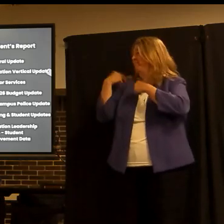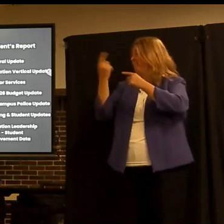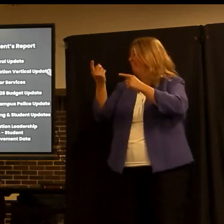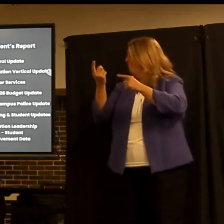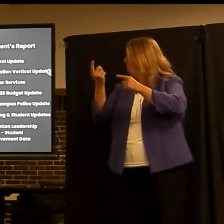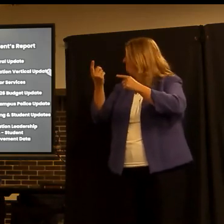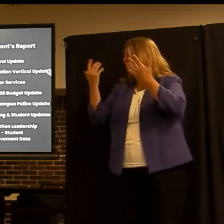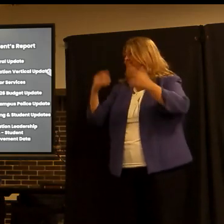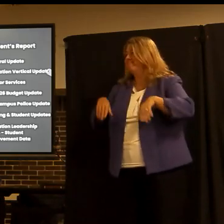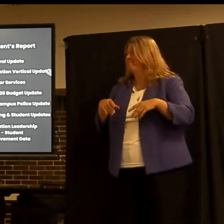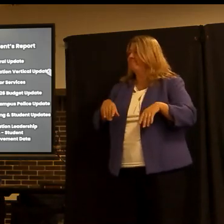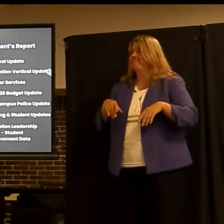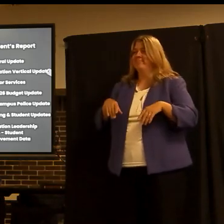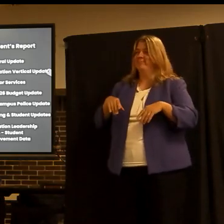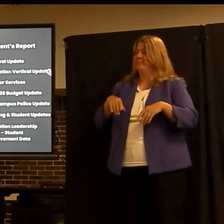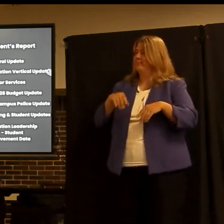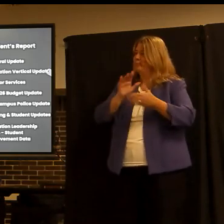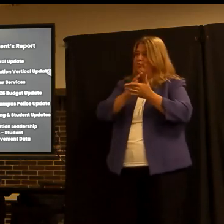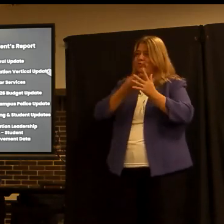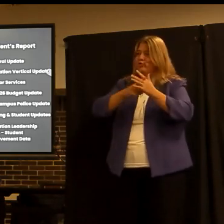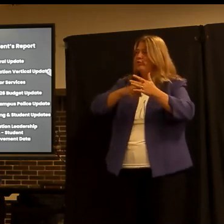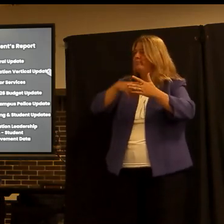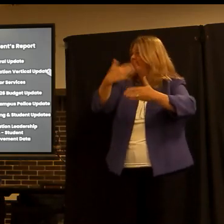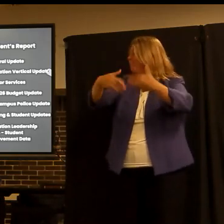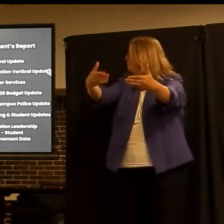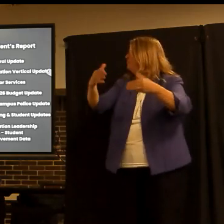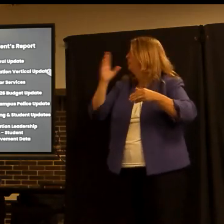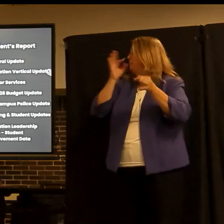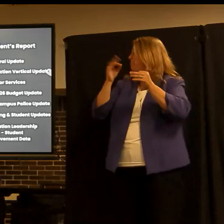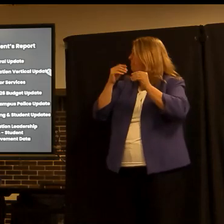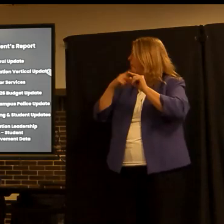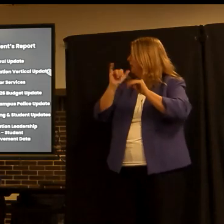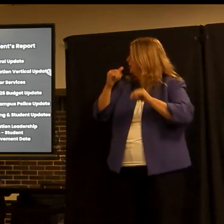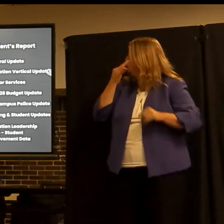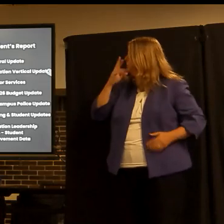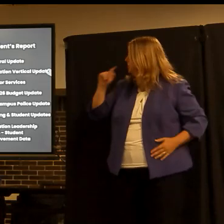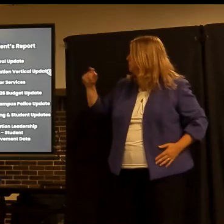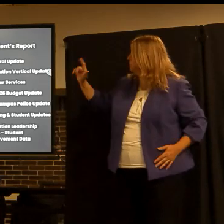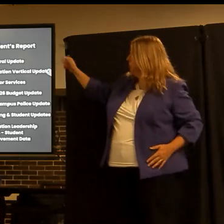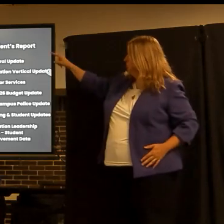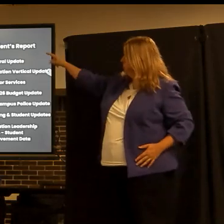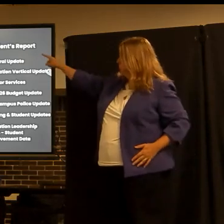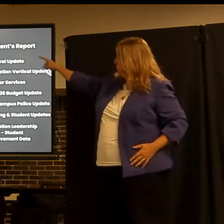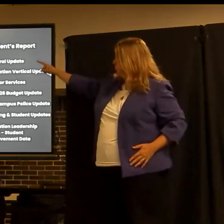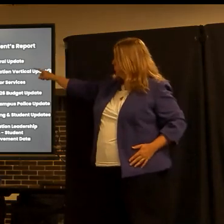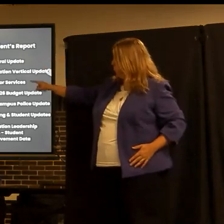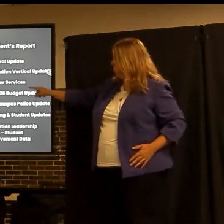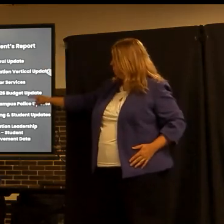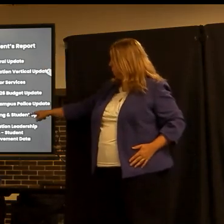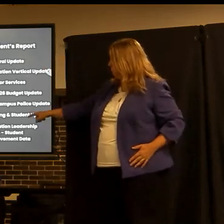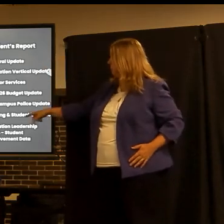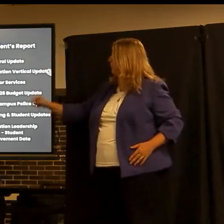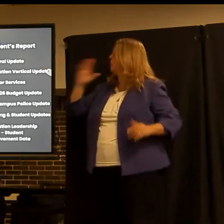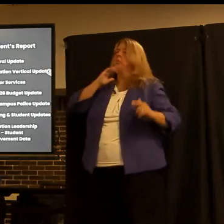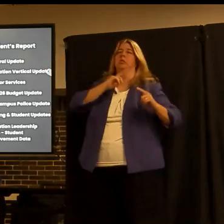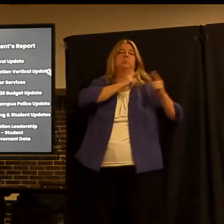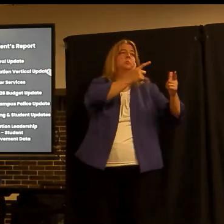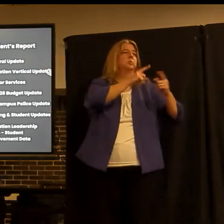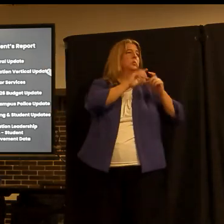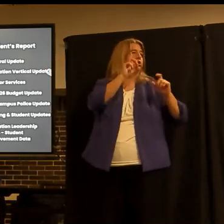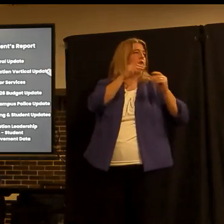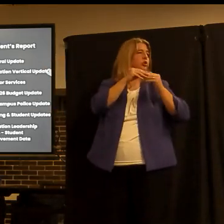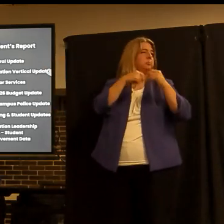Since our meeting July 22nd, it's been extremely busy. School got started, everything's been rolling pretty smoothly, and I'll give you more